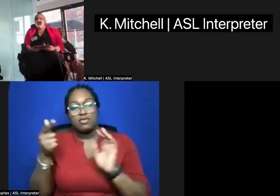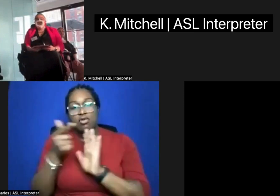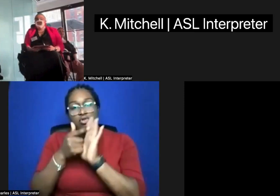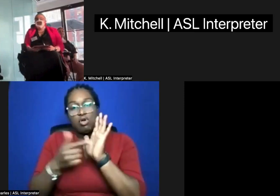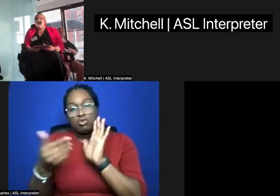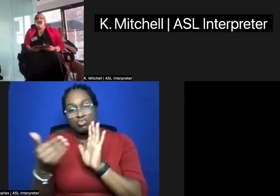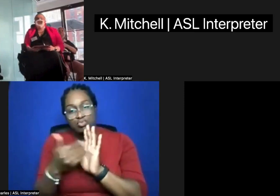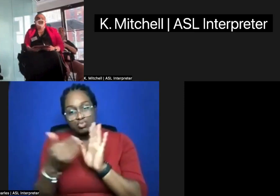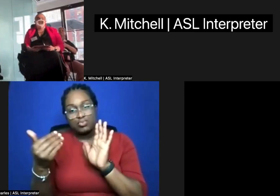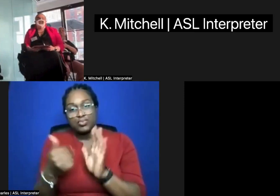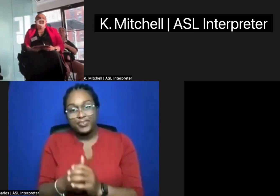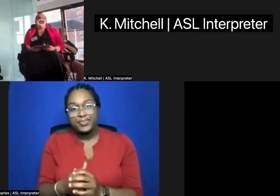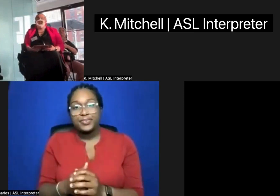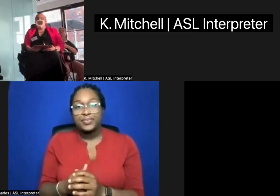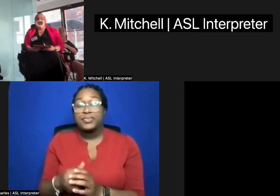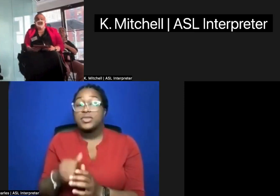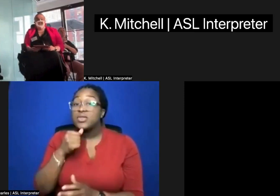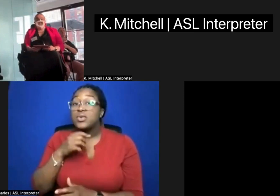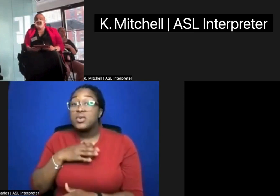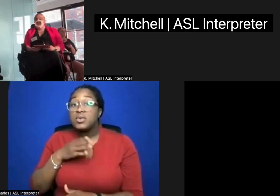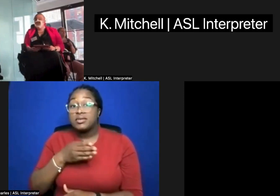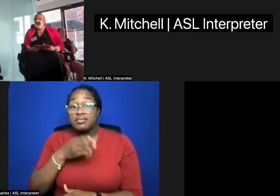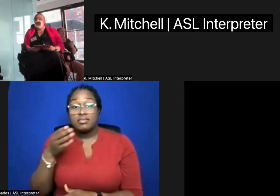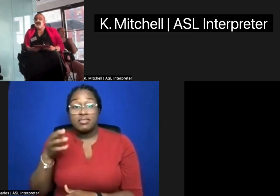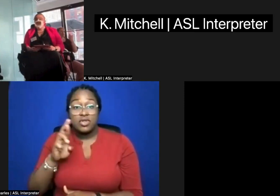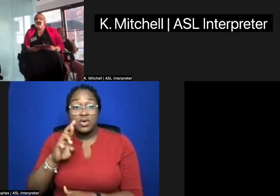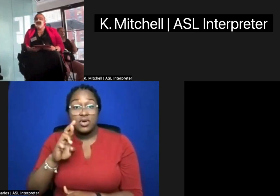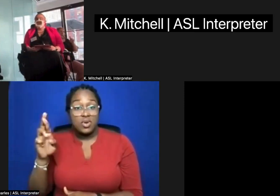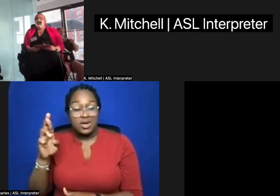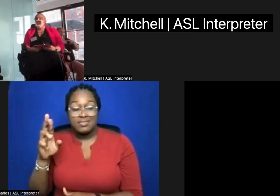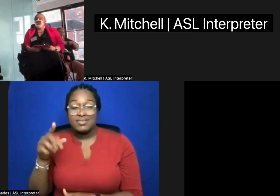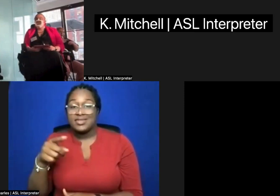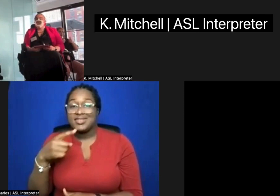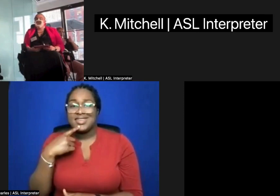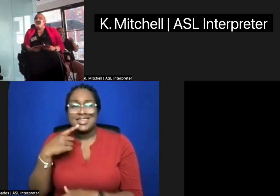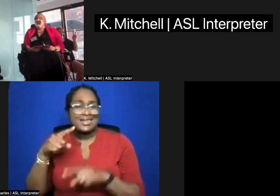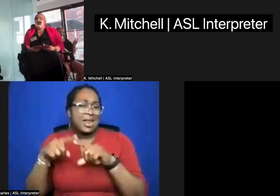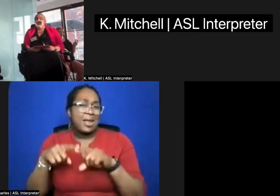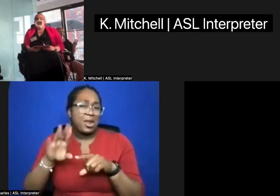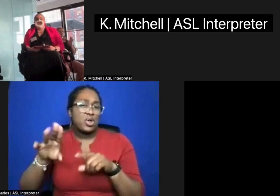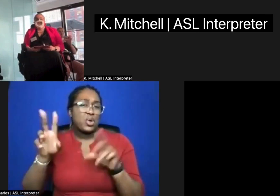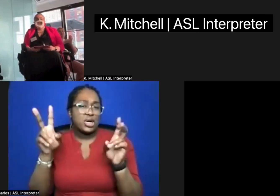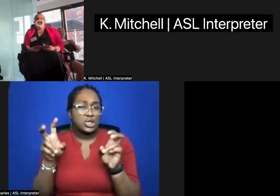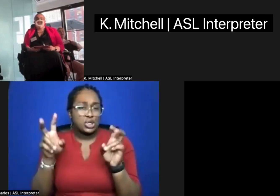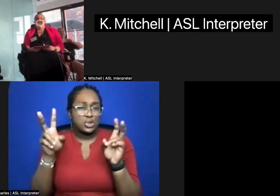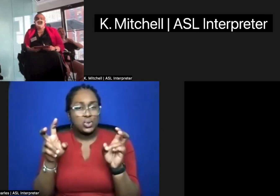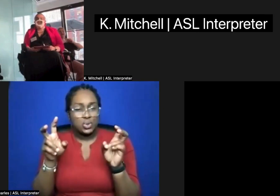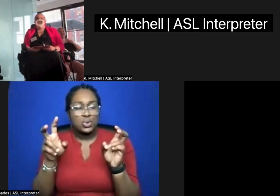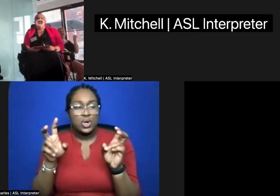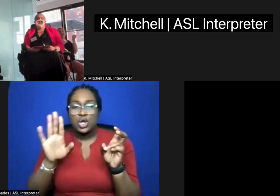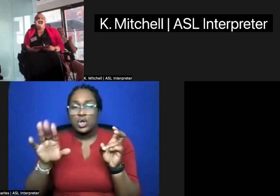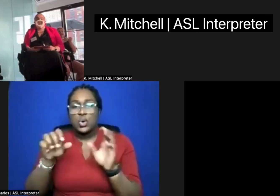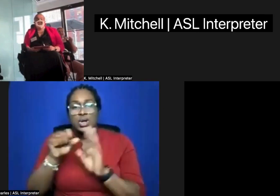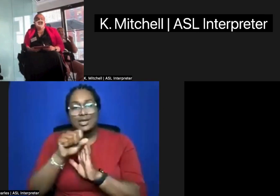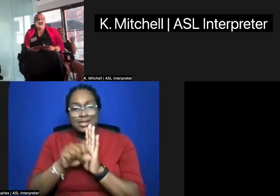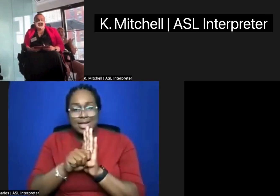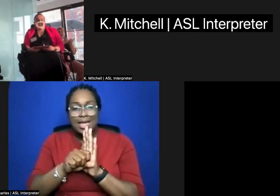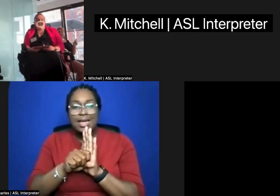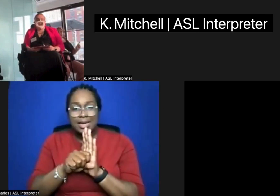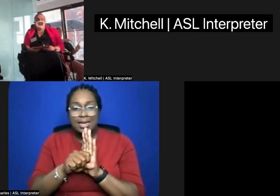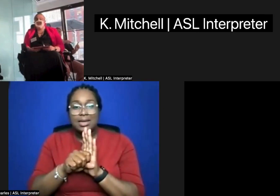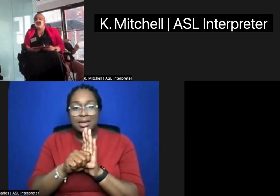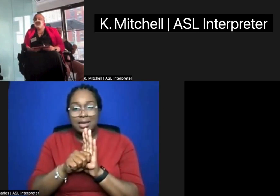I would also suggest to folks, depending on what issue you're having, your state protection and advocacy agency could be a really